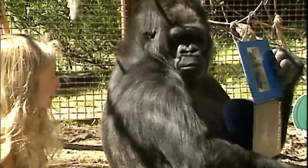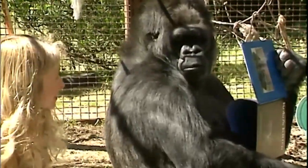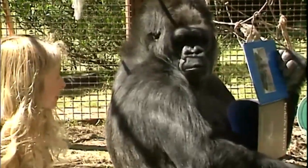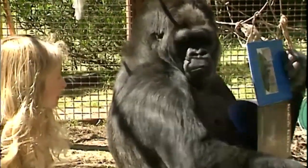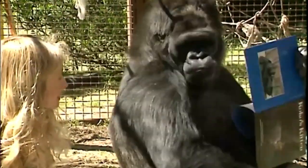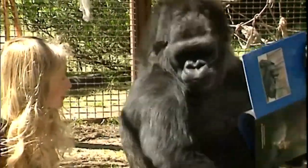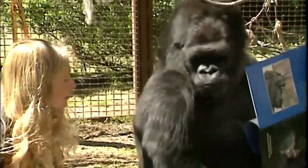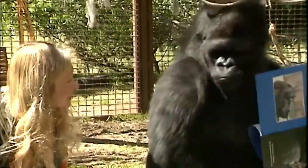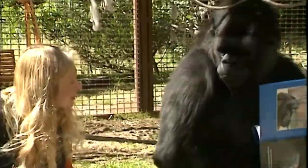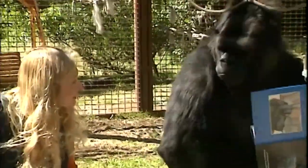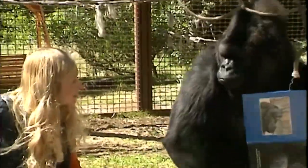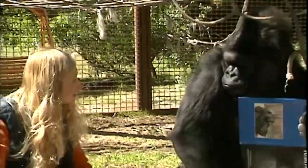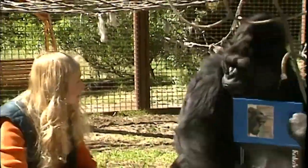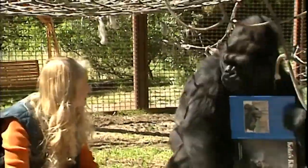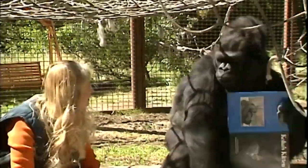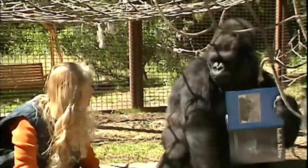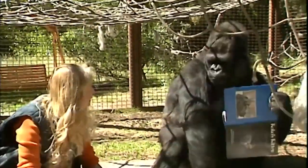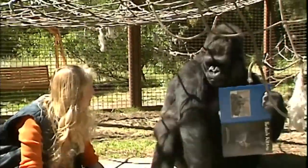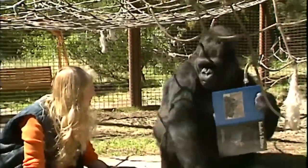Shall we read the story together?